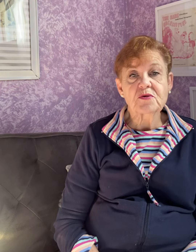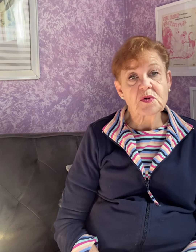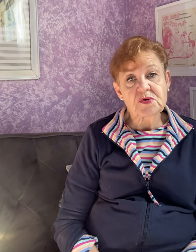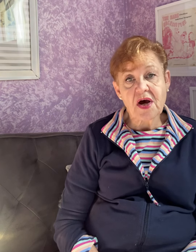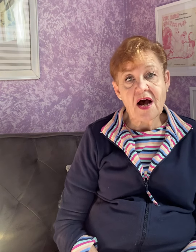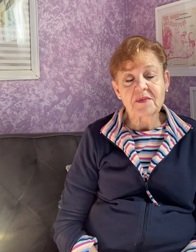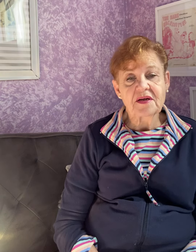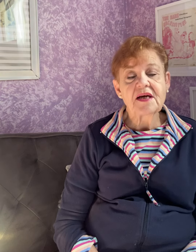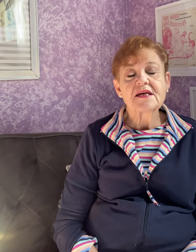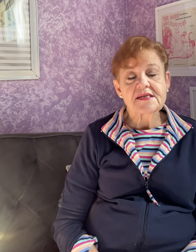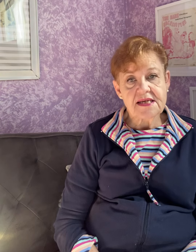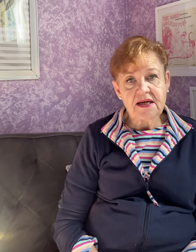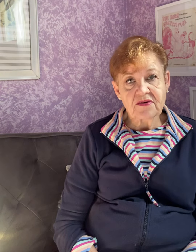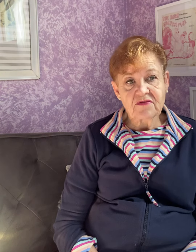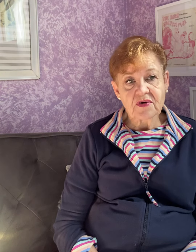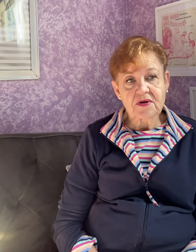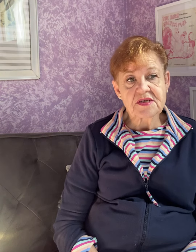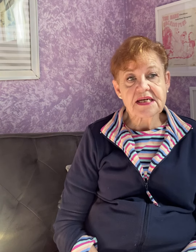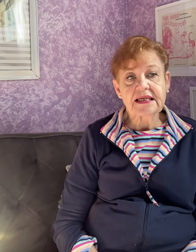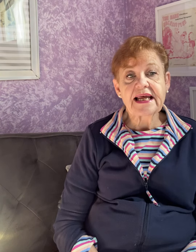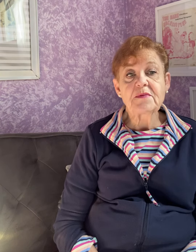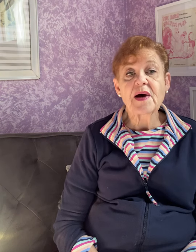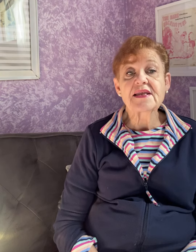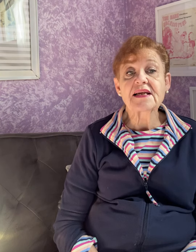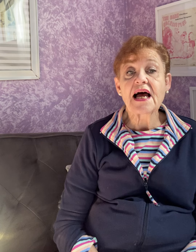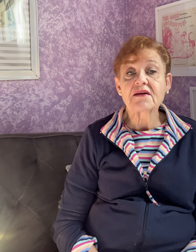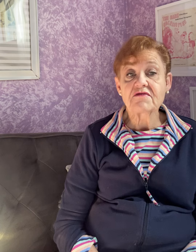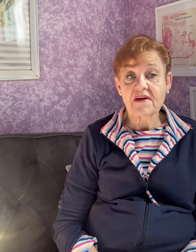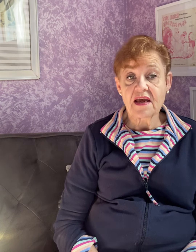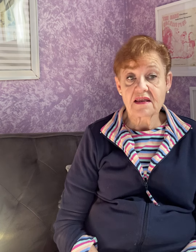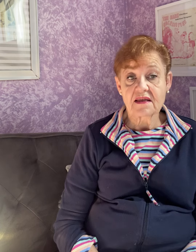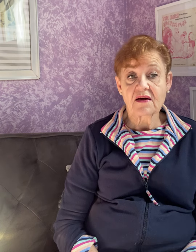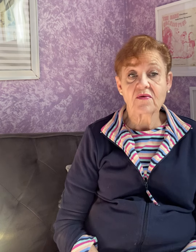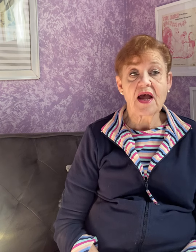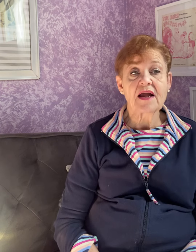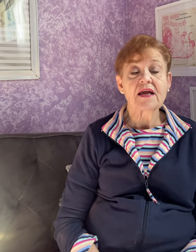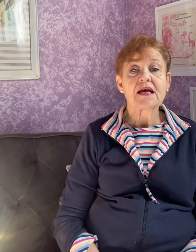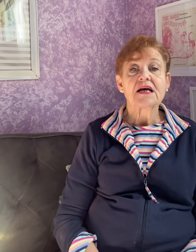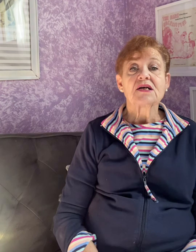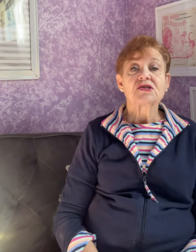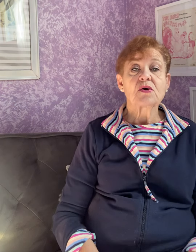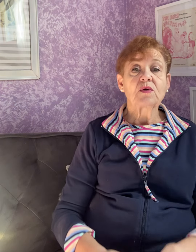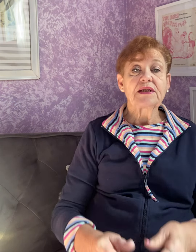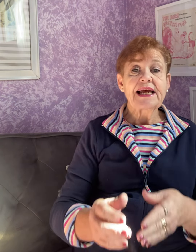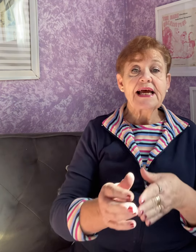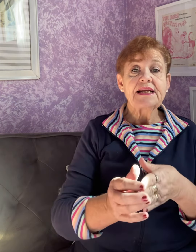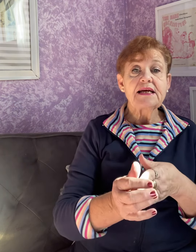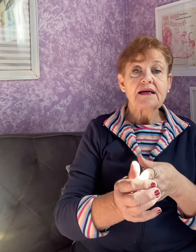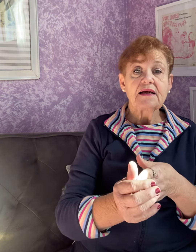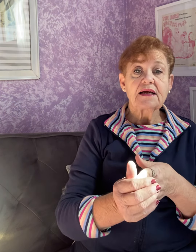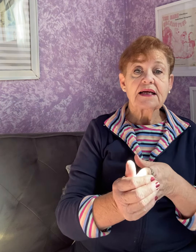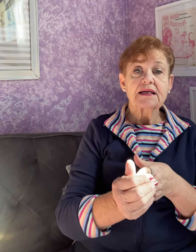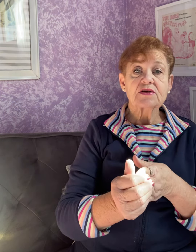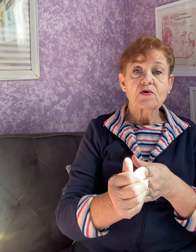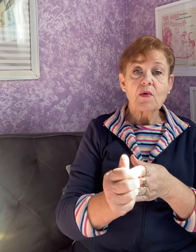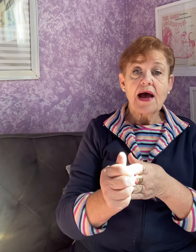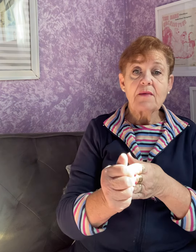most common second verse, led by the light of faith, okay? So led is grab your